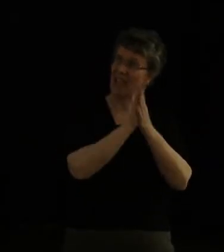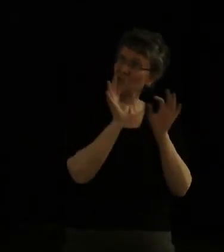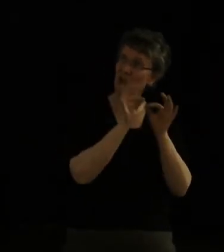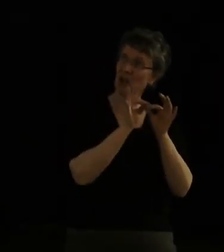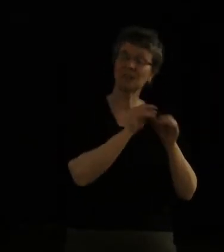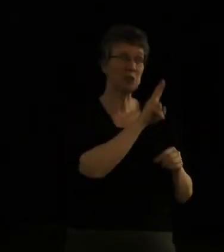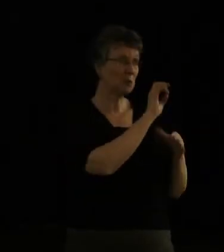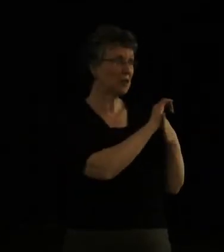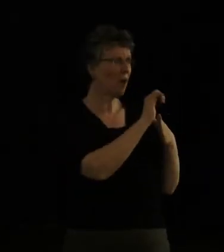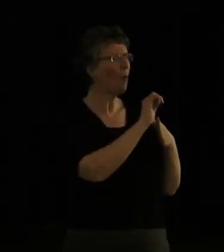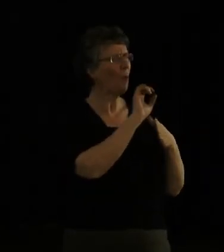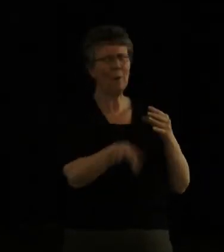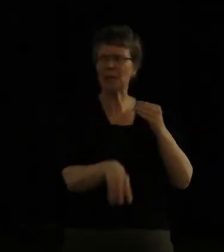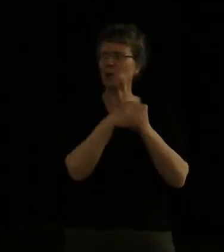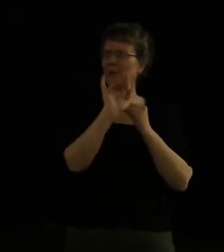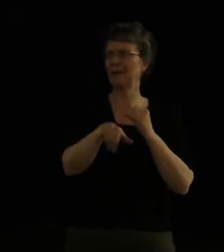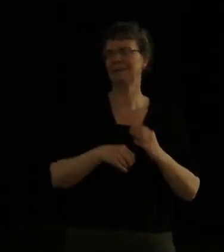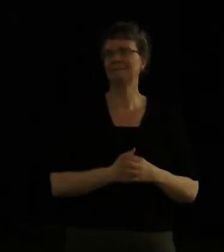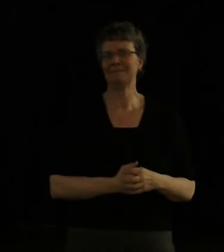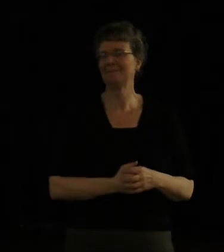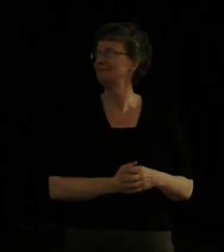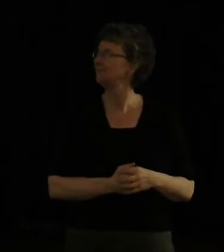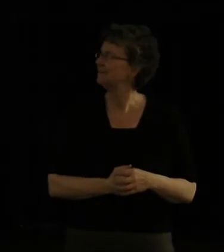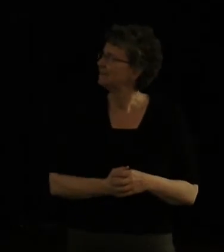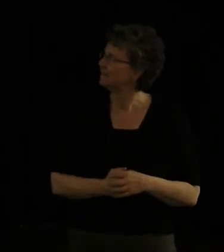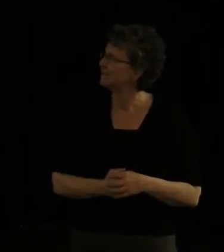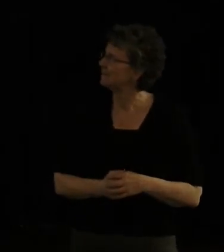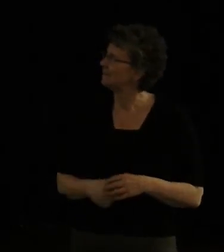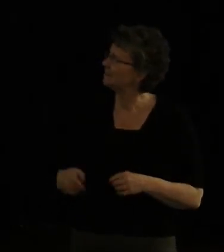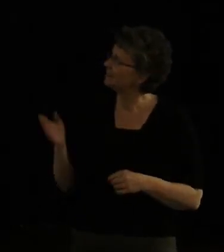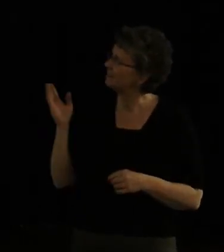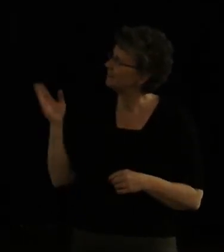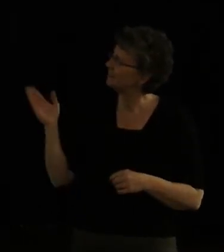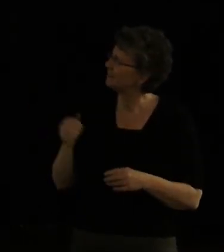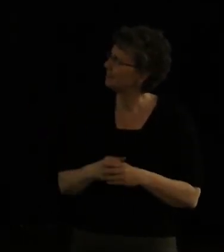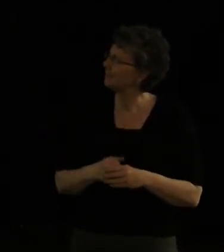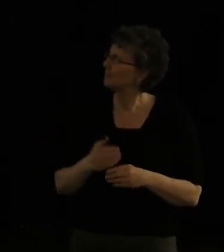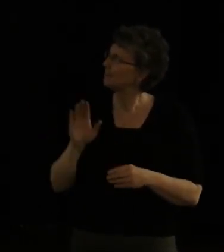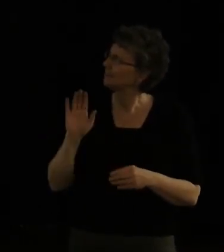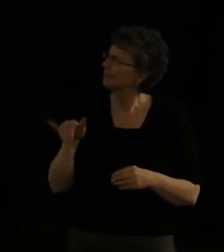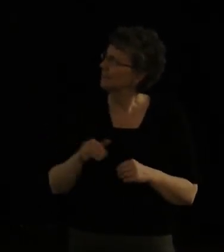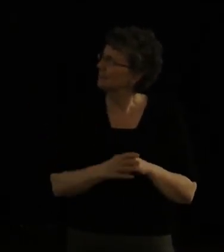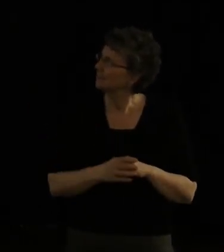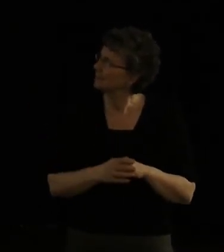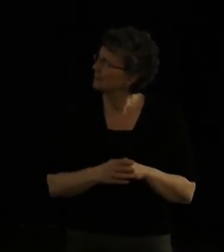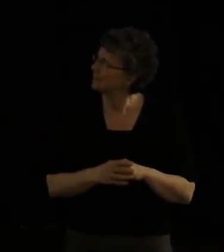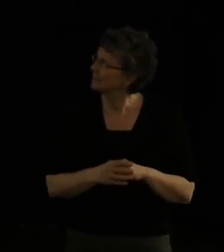This is a situation that has a bar at a public sink countertop. But what I learned is that people